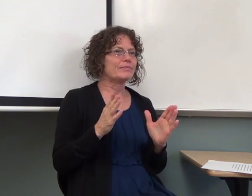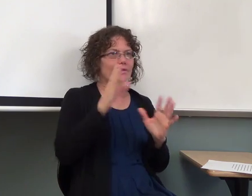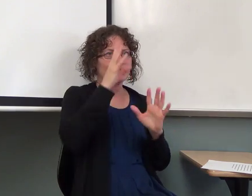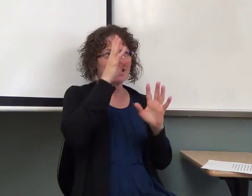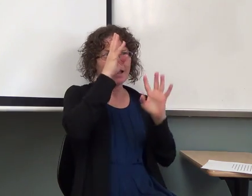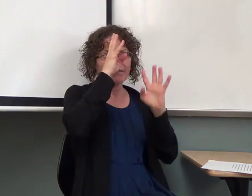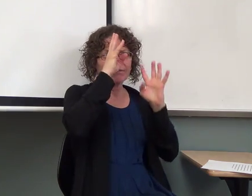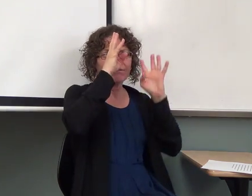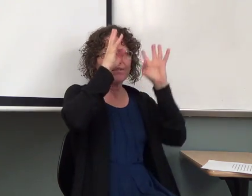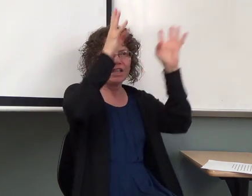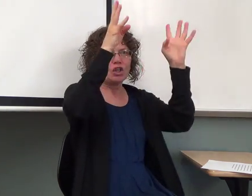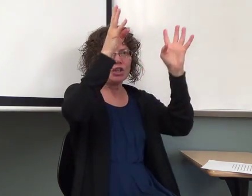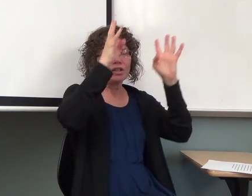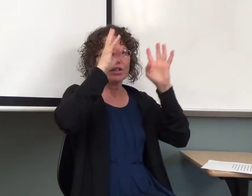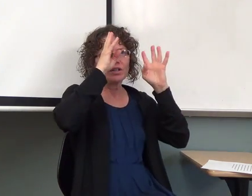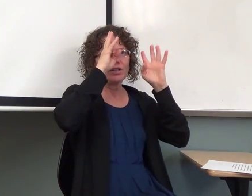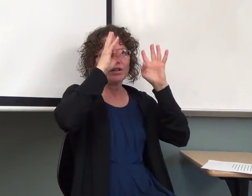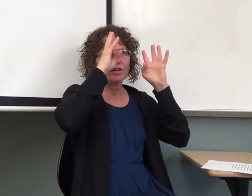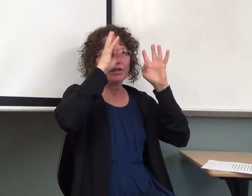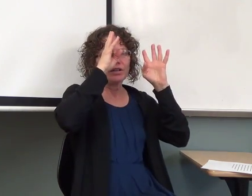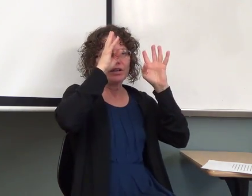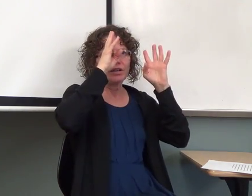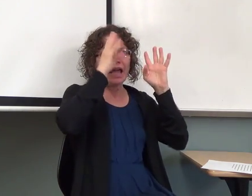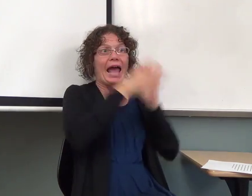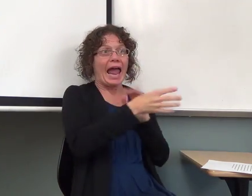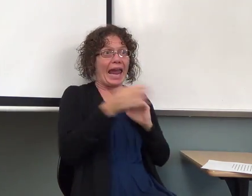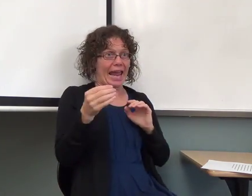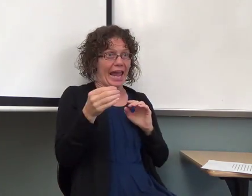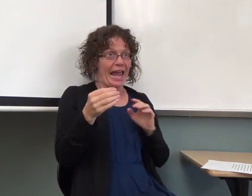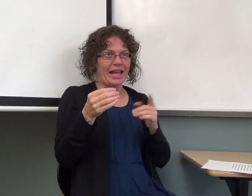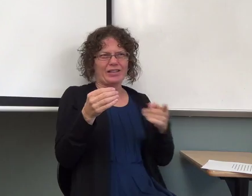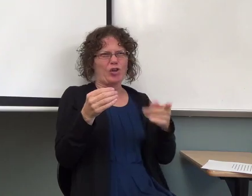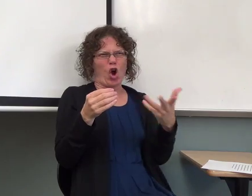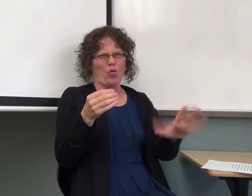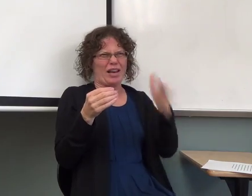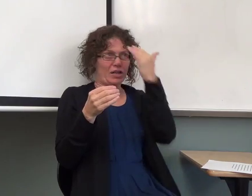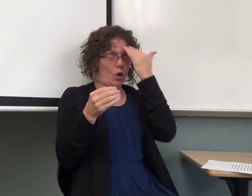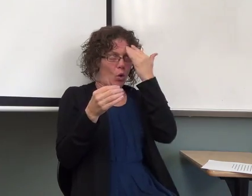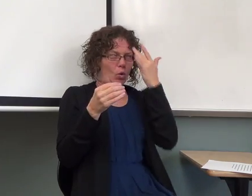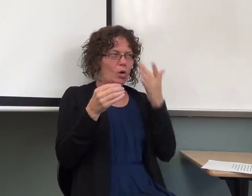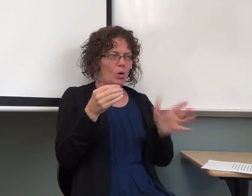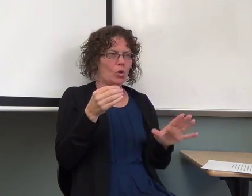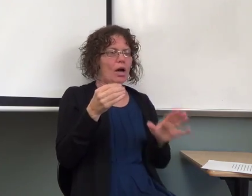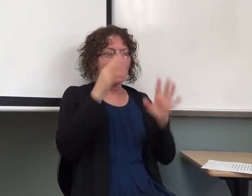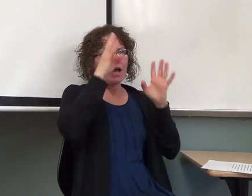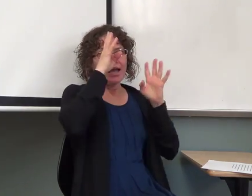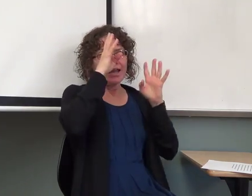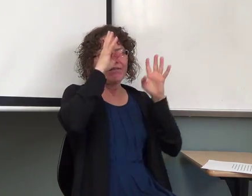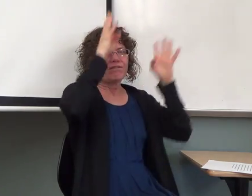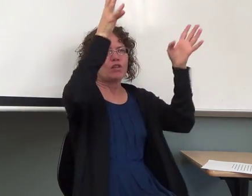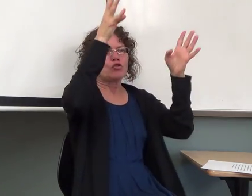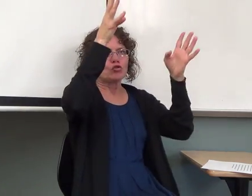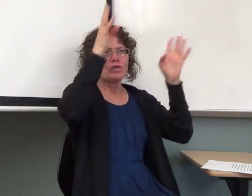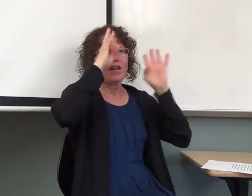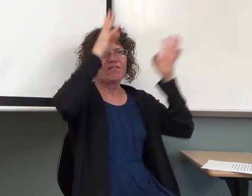Inventors. Yes. Yes. Yes. Oh, I skipped and. I'm sorry, but you guys knew that already. You're so fast ahead of the game. I was skipping for you. Have.